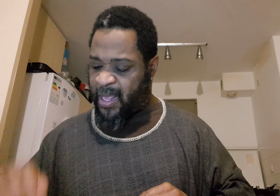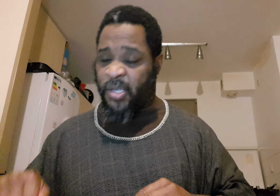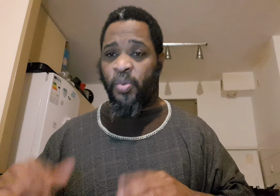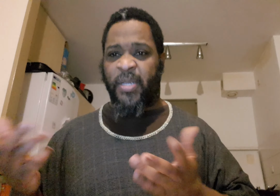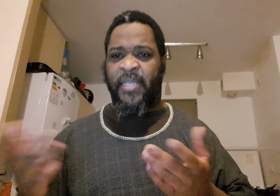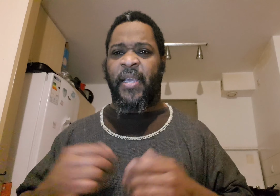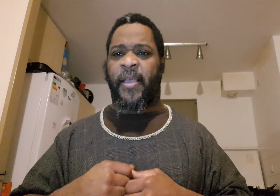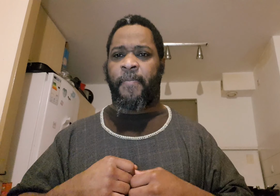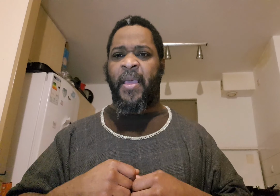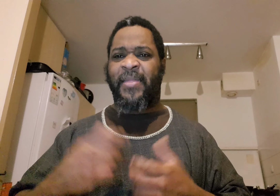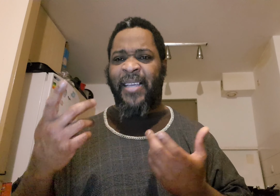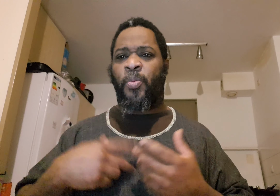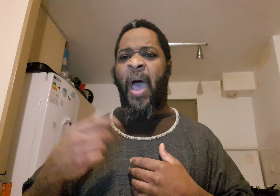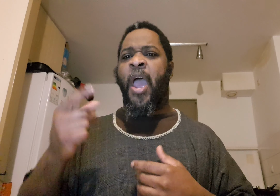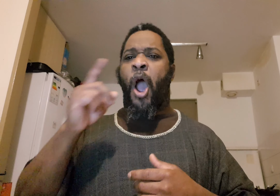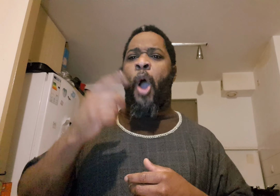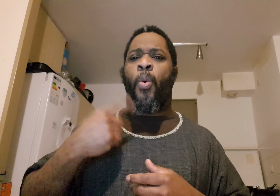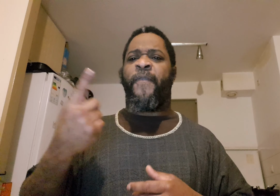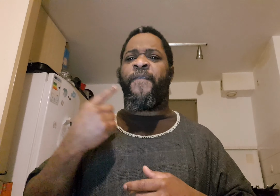That's what it said. That's why our